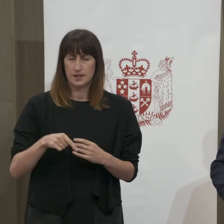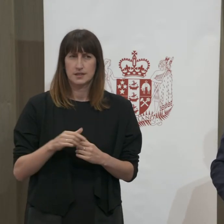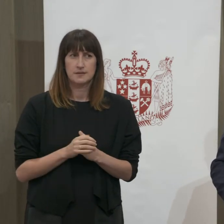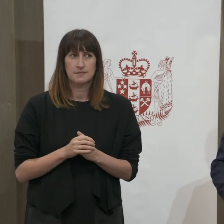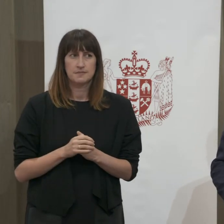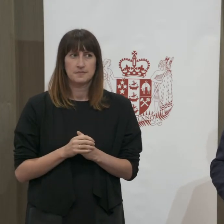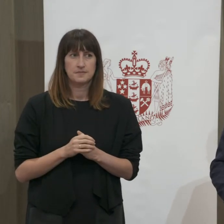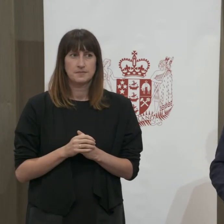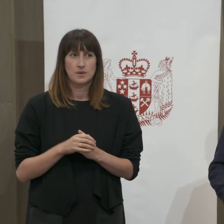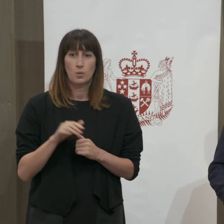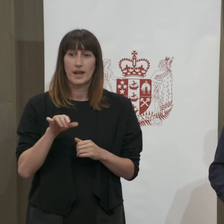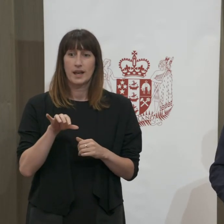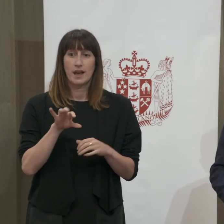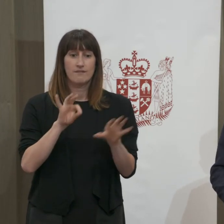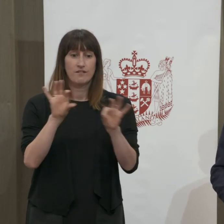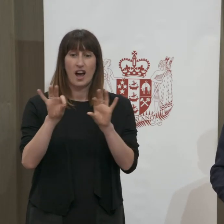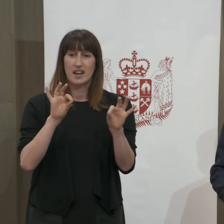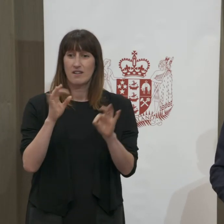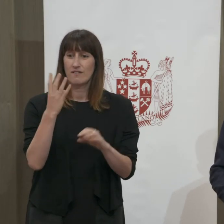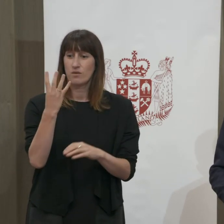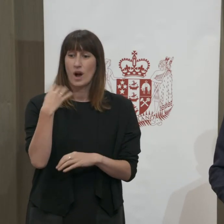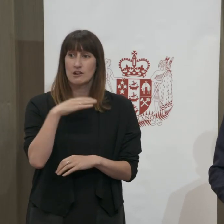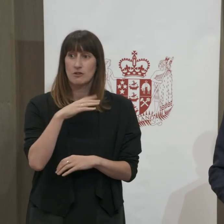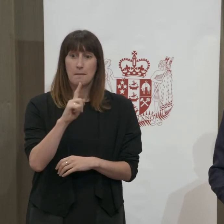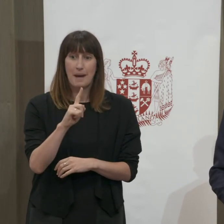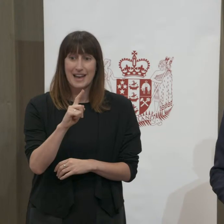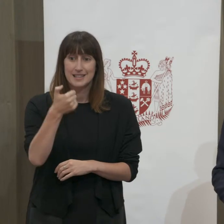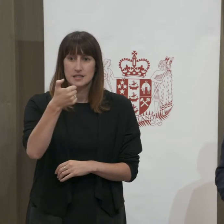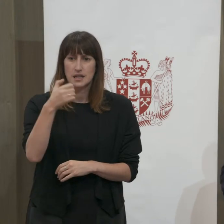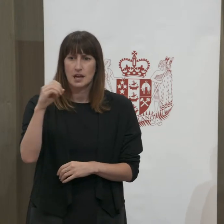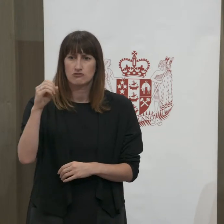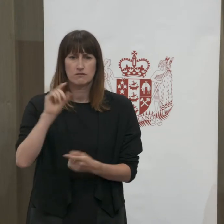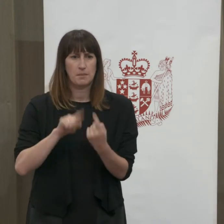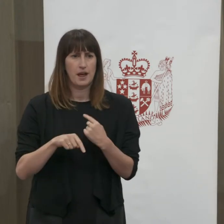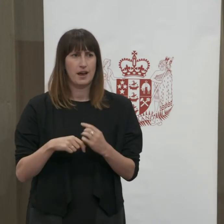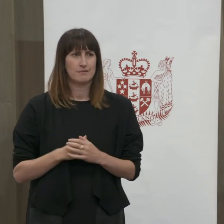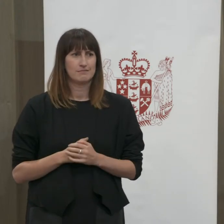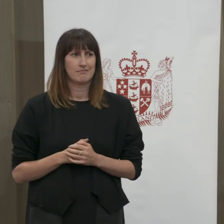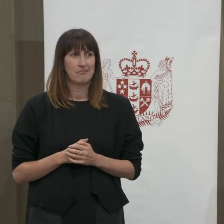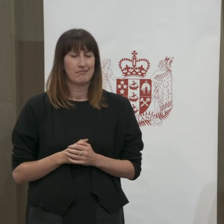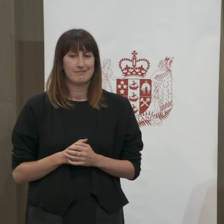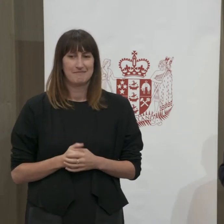about 400 invitations and we've had over 600 replies. So